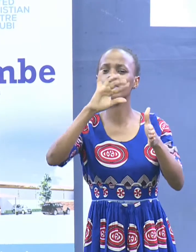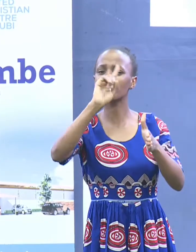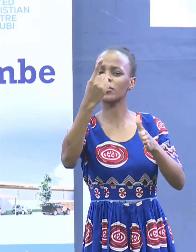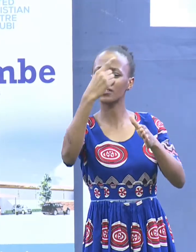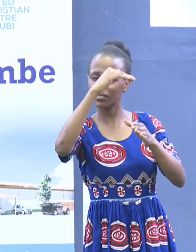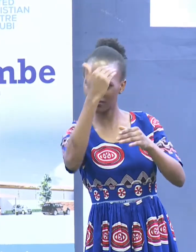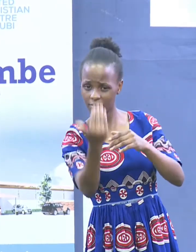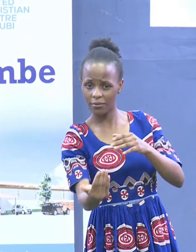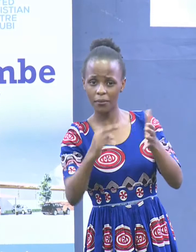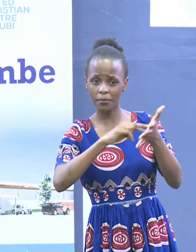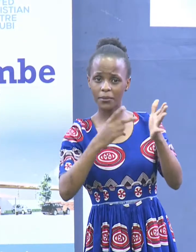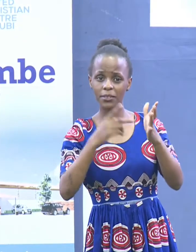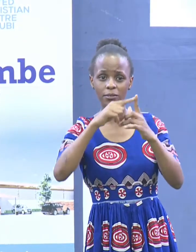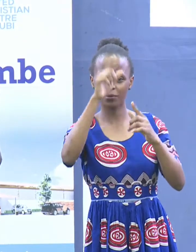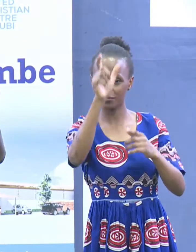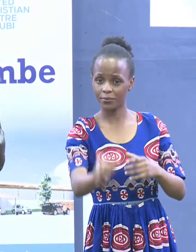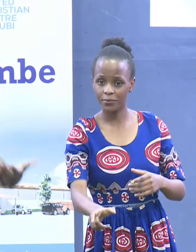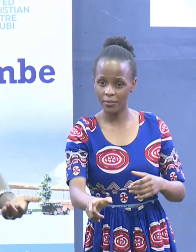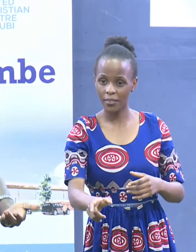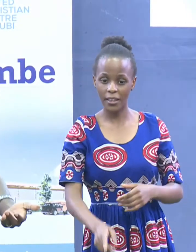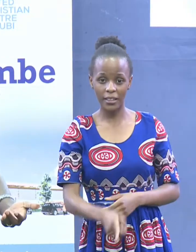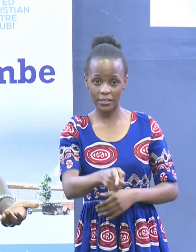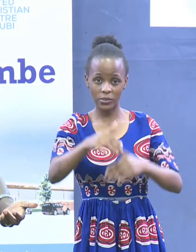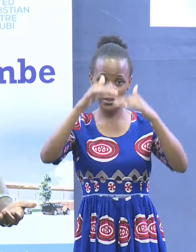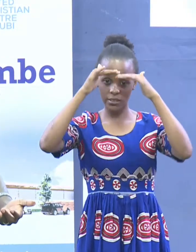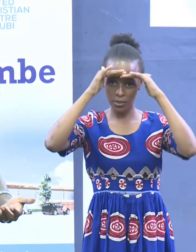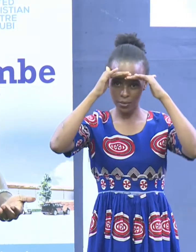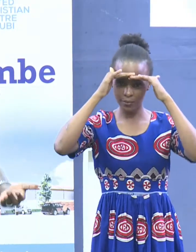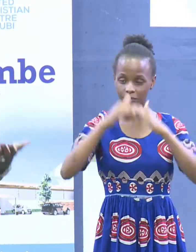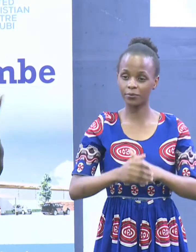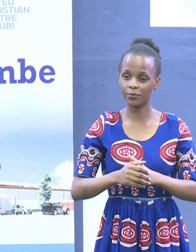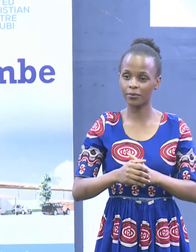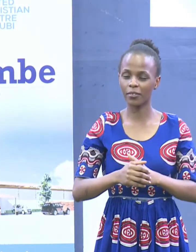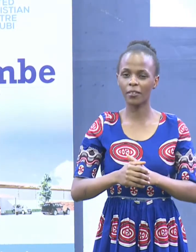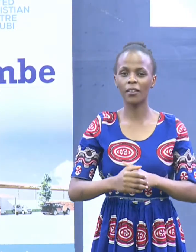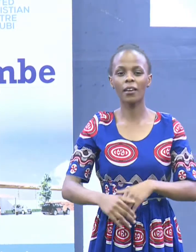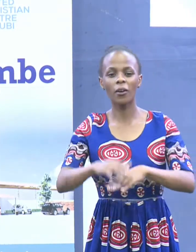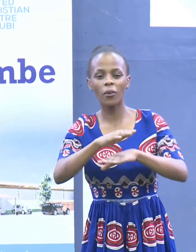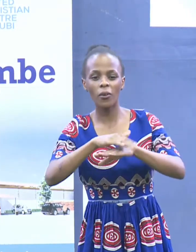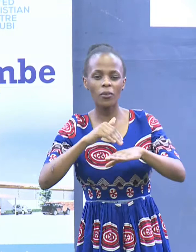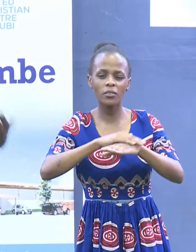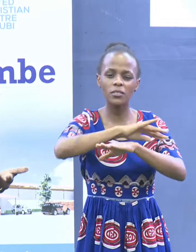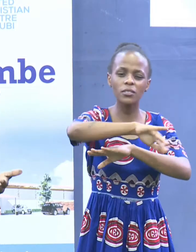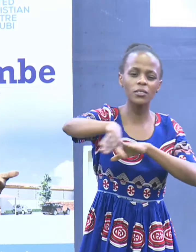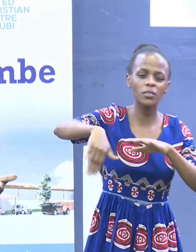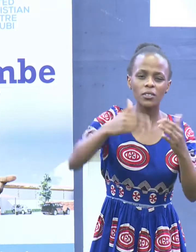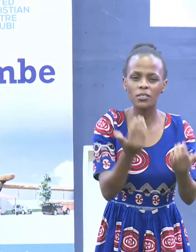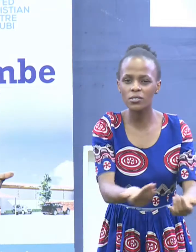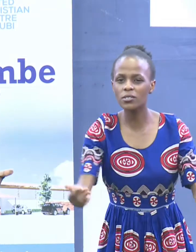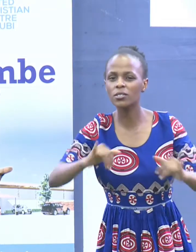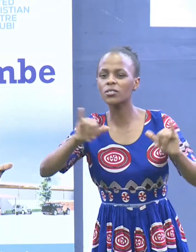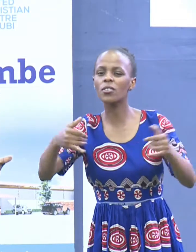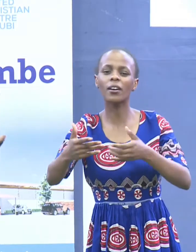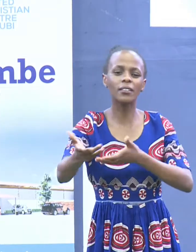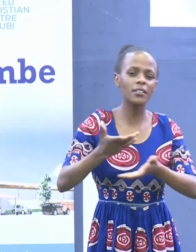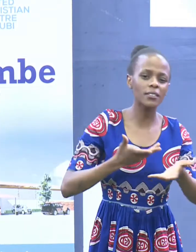the firstborn means unto him. Ono yali Yakobo. This was Jacob. Bwe yayita abaana be okwogera gye bali. When he called